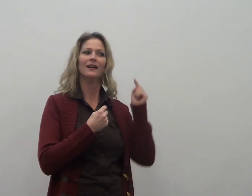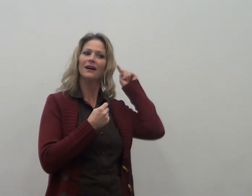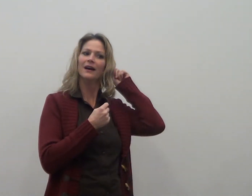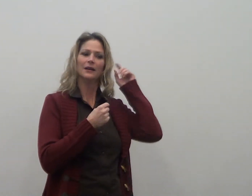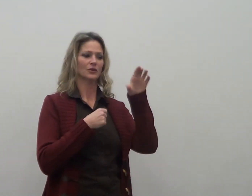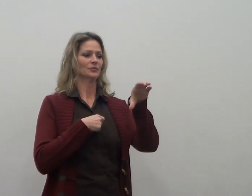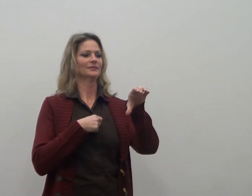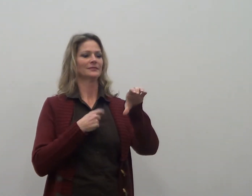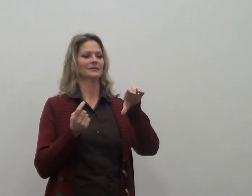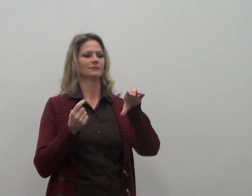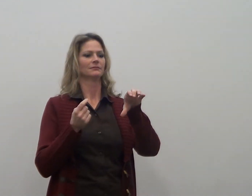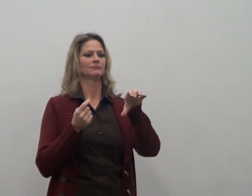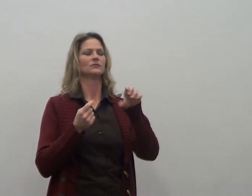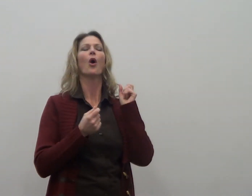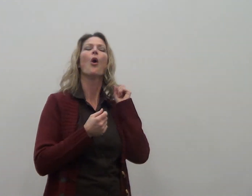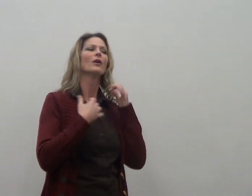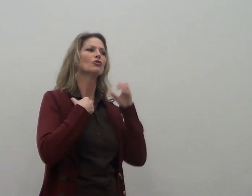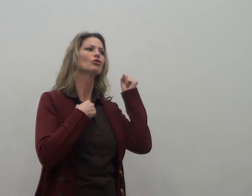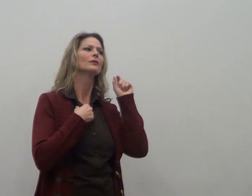made phone calls possible.